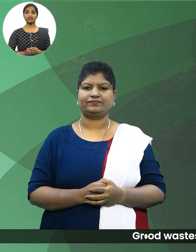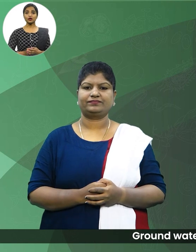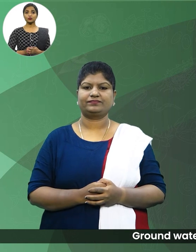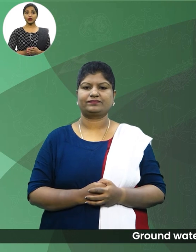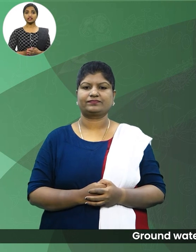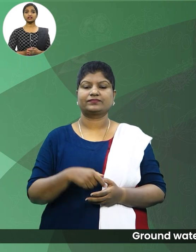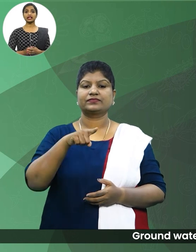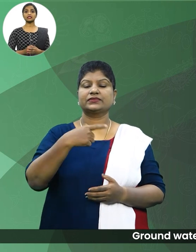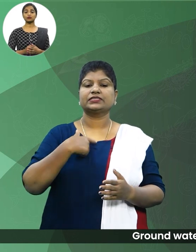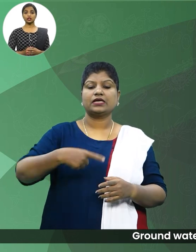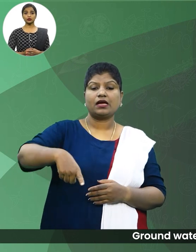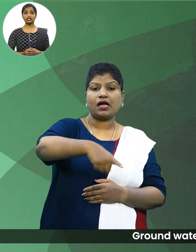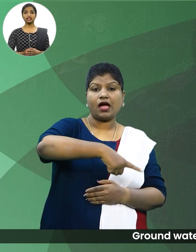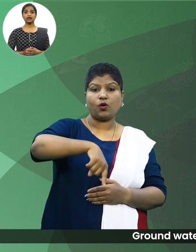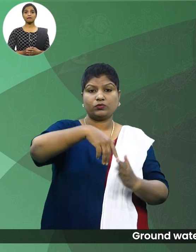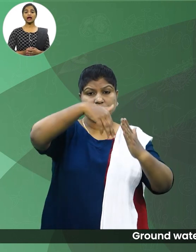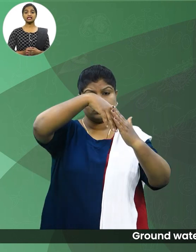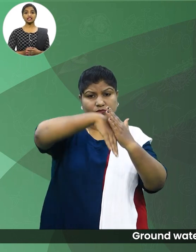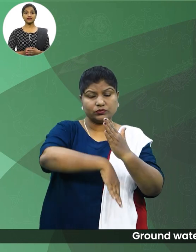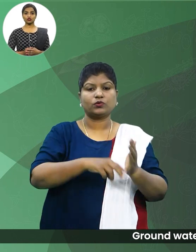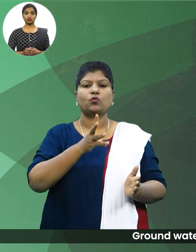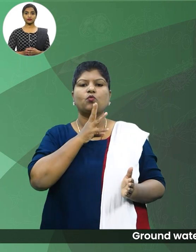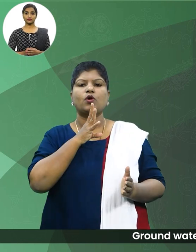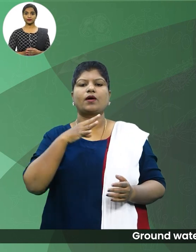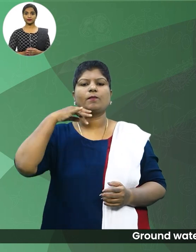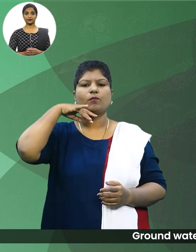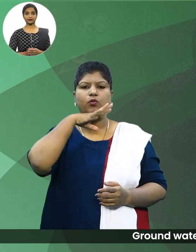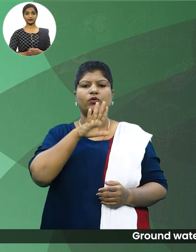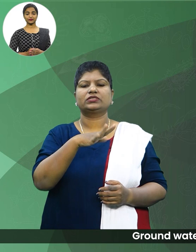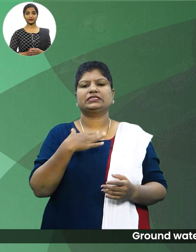Groundwater gets polluted by sewage.